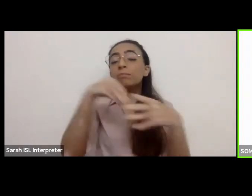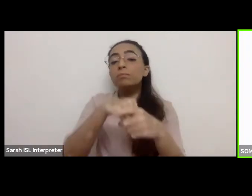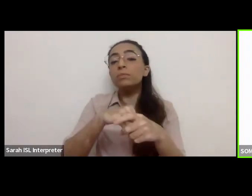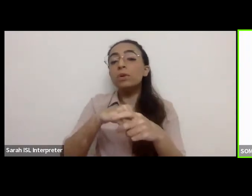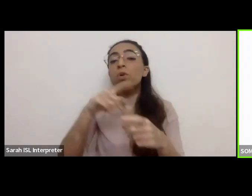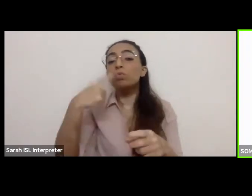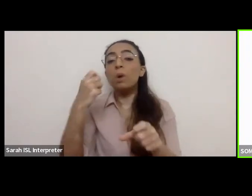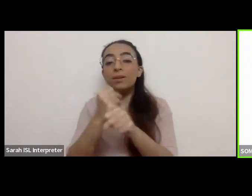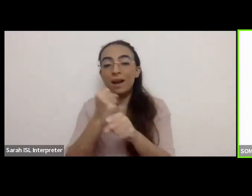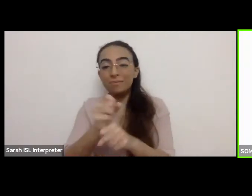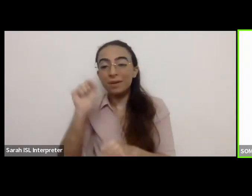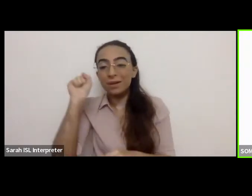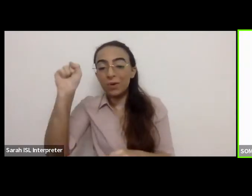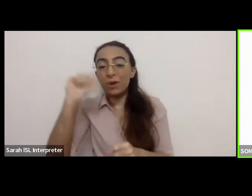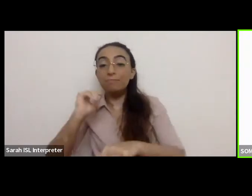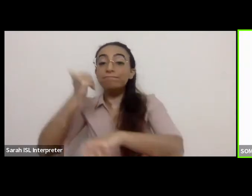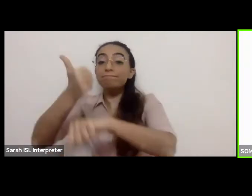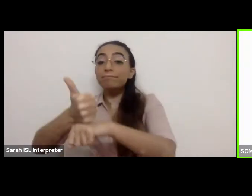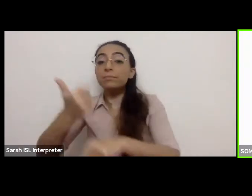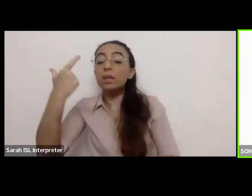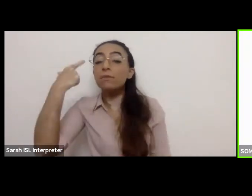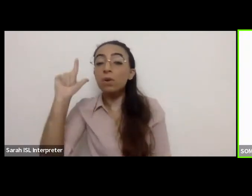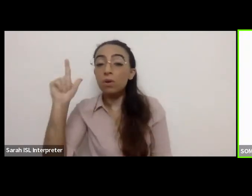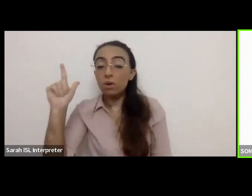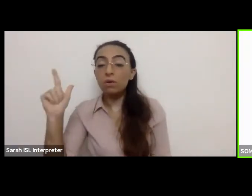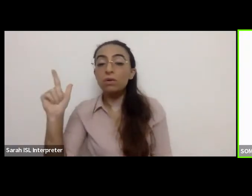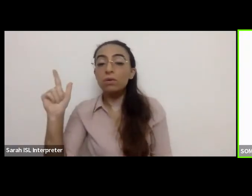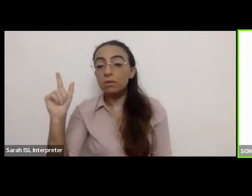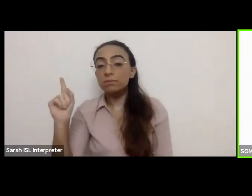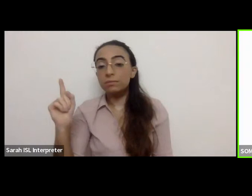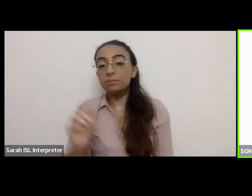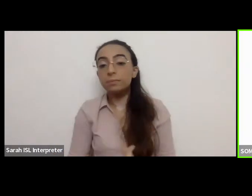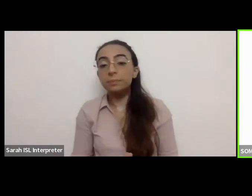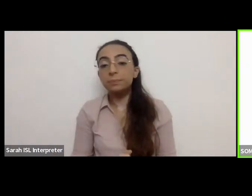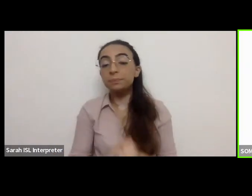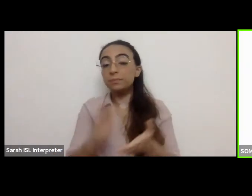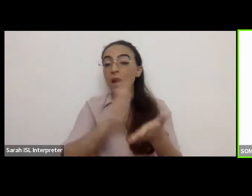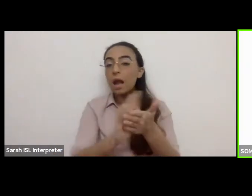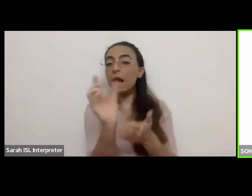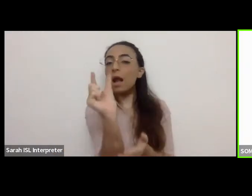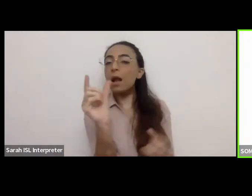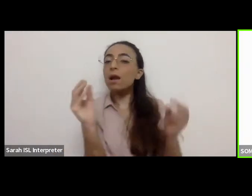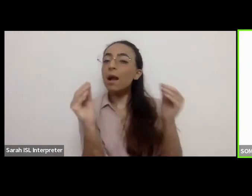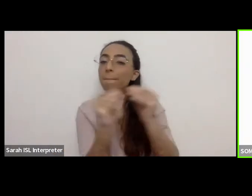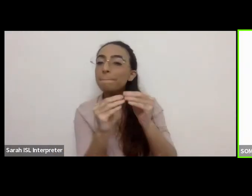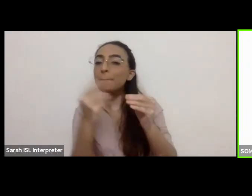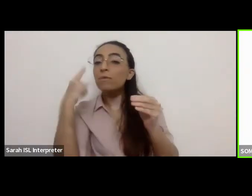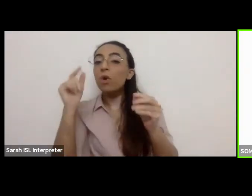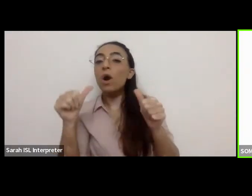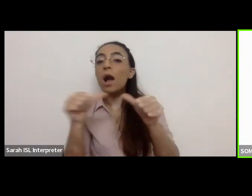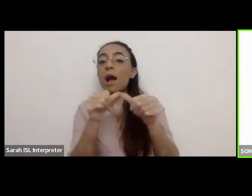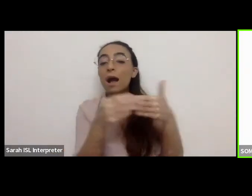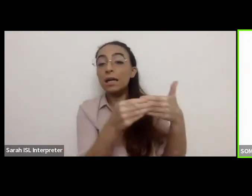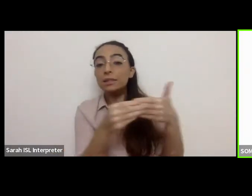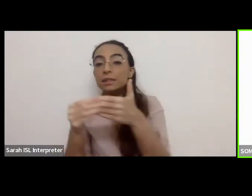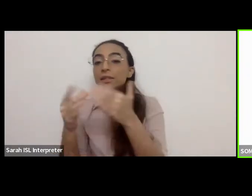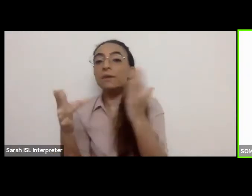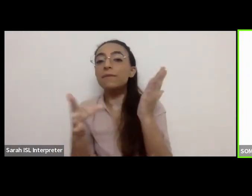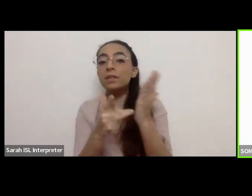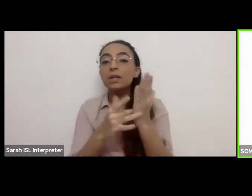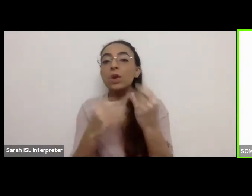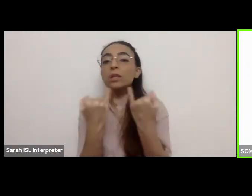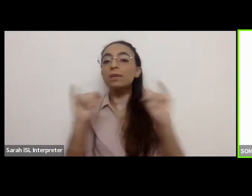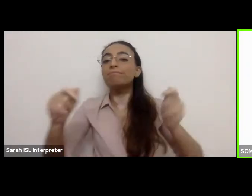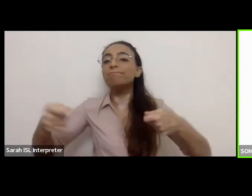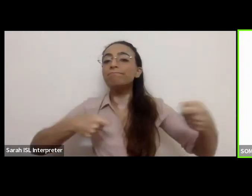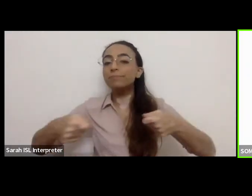the government's help, setting up a hub for assistive technology startups, because I think